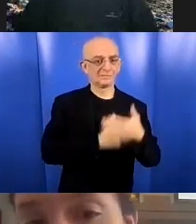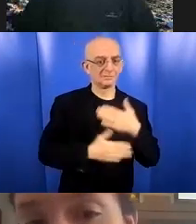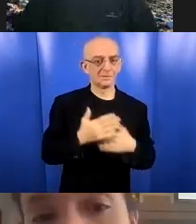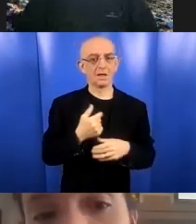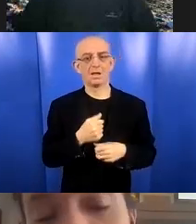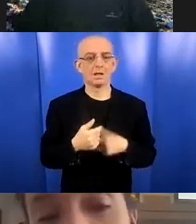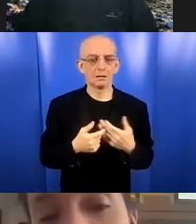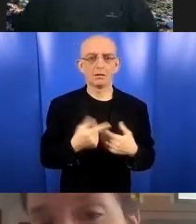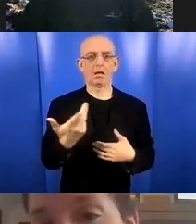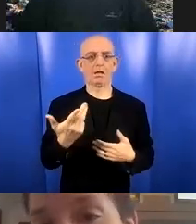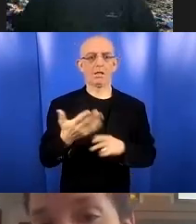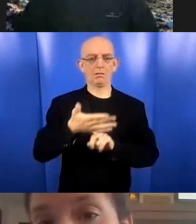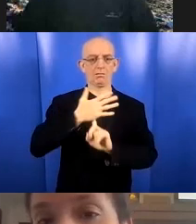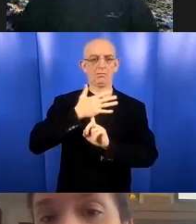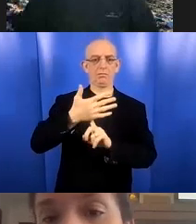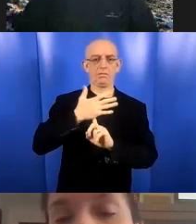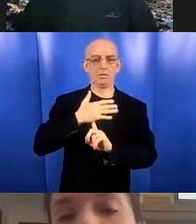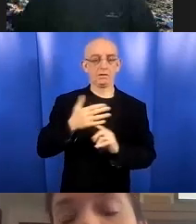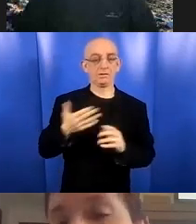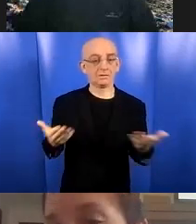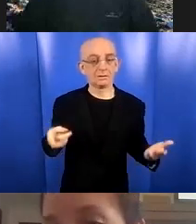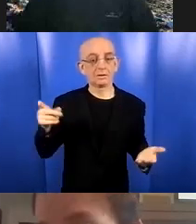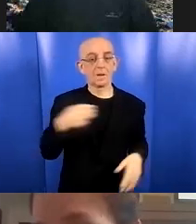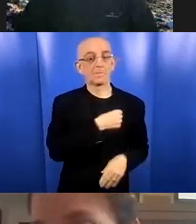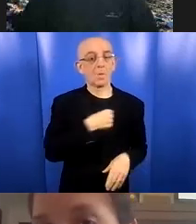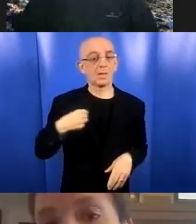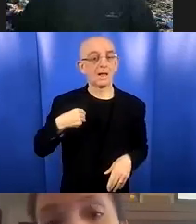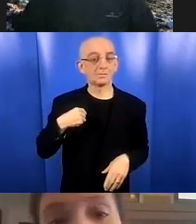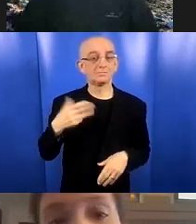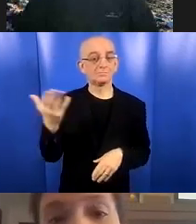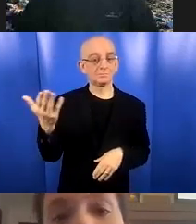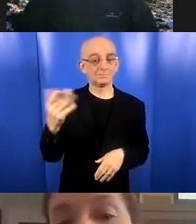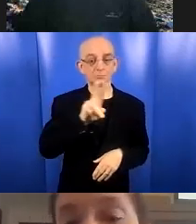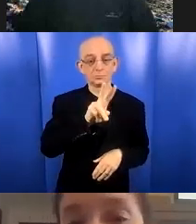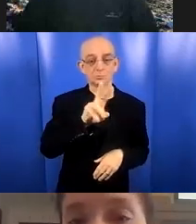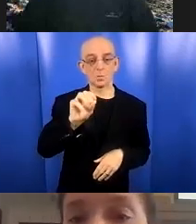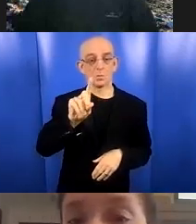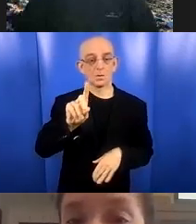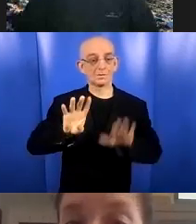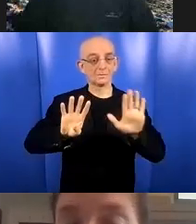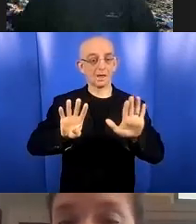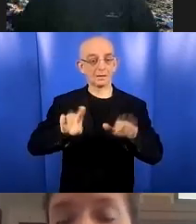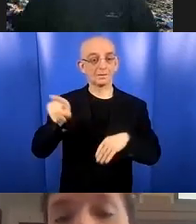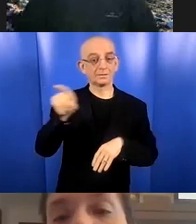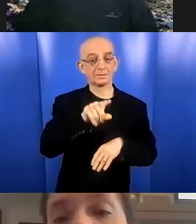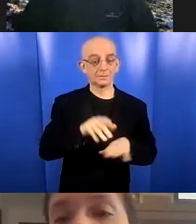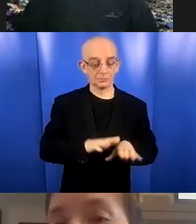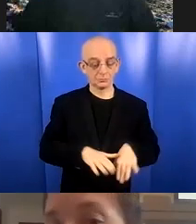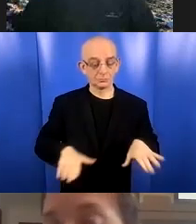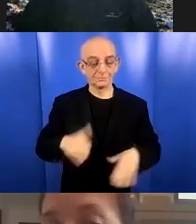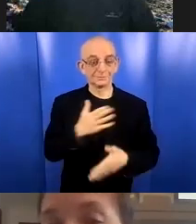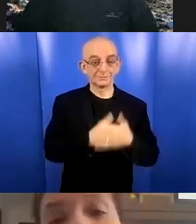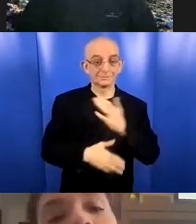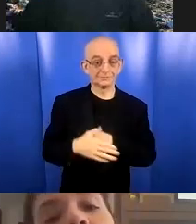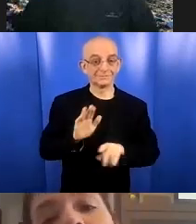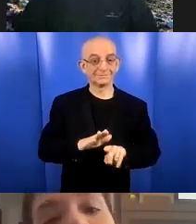people, especially parents of children with disability, but also children with disability, occupied parliament for over a month. But during